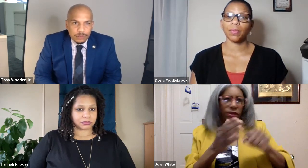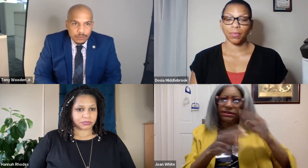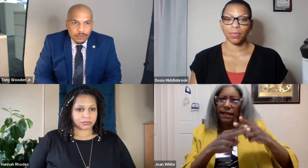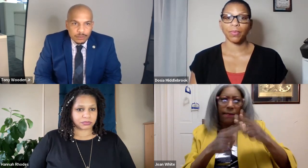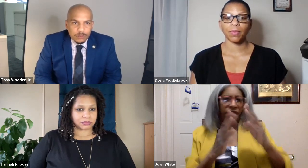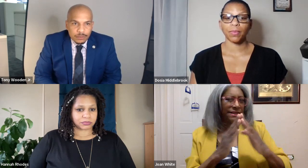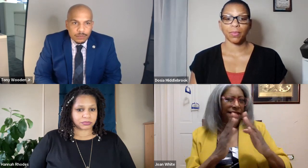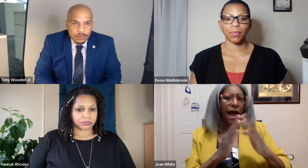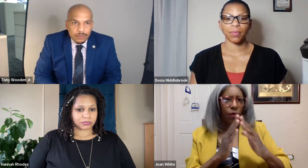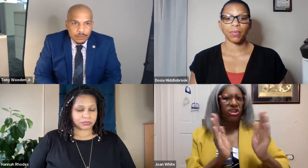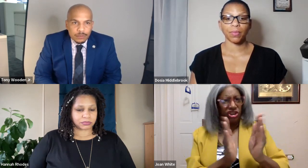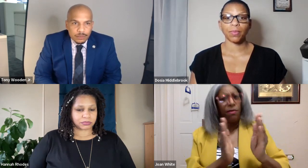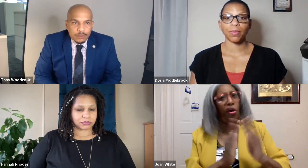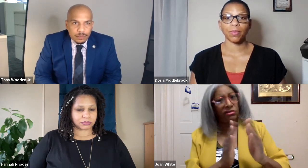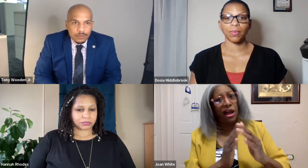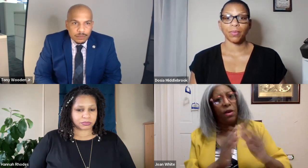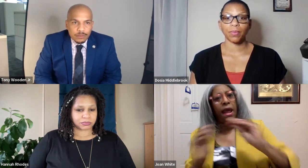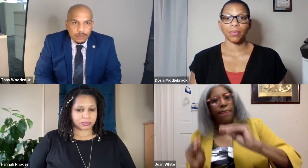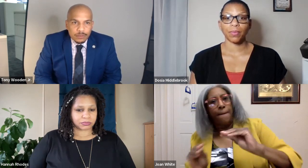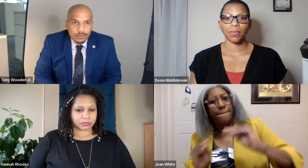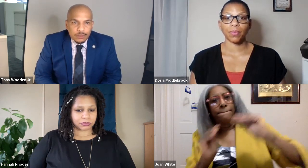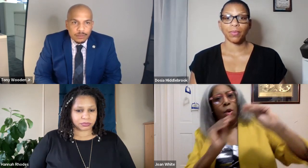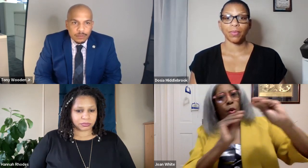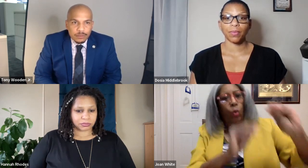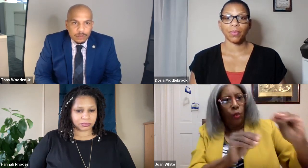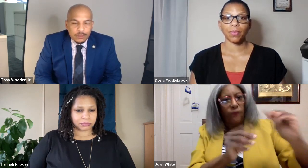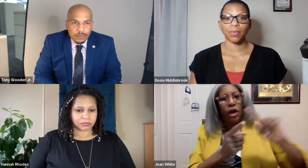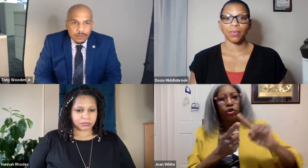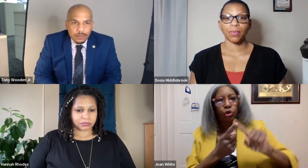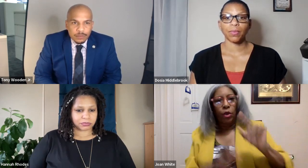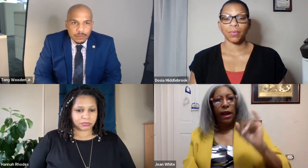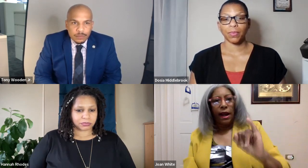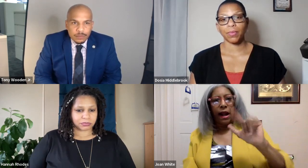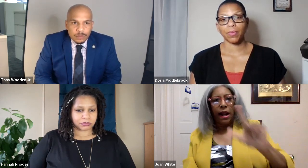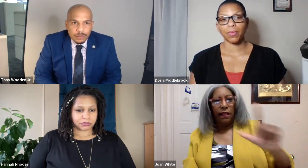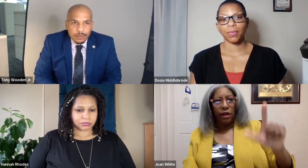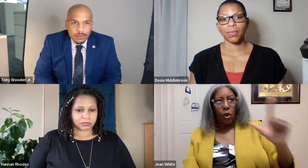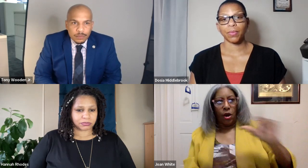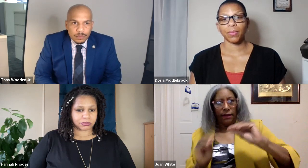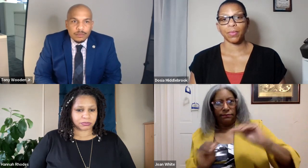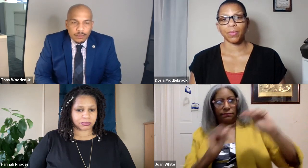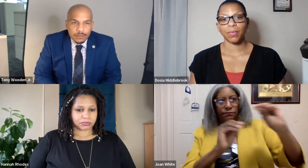And I can't remember exactly the name of the town, but it was a very small town in Kentucky, and they had moved to